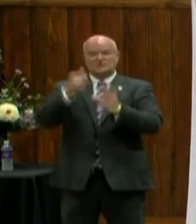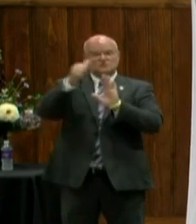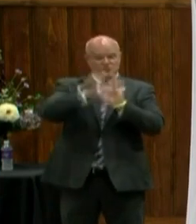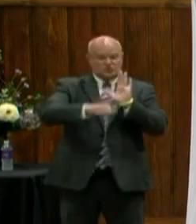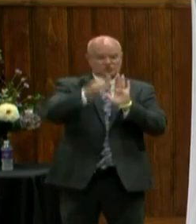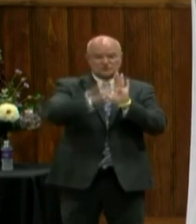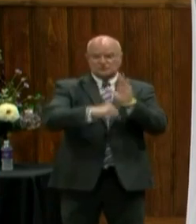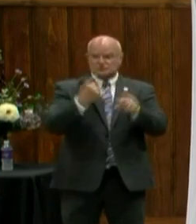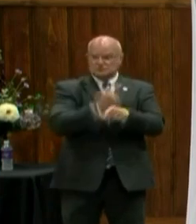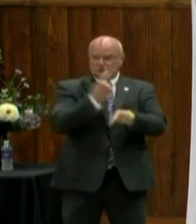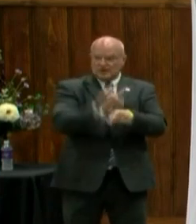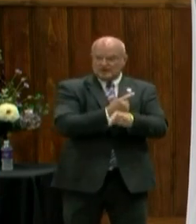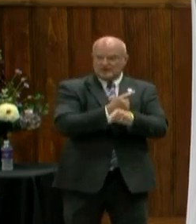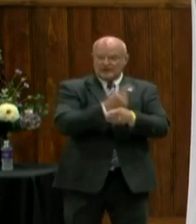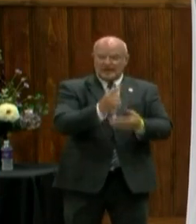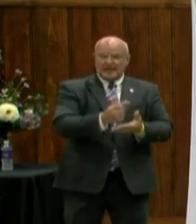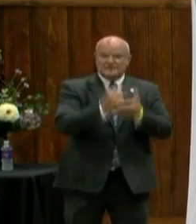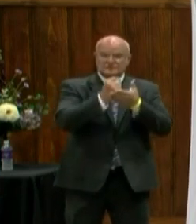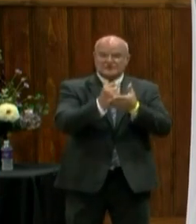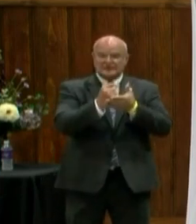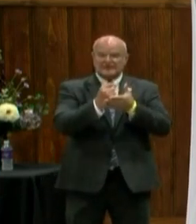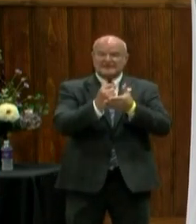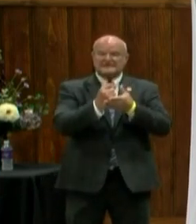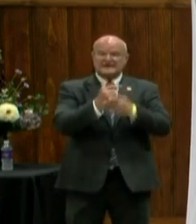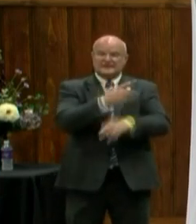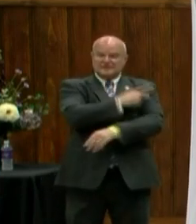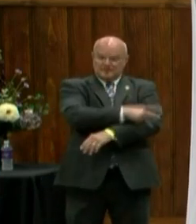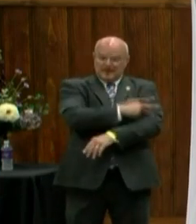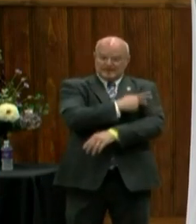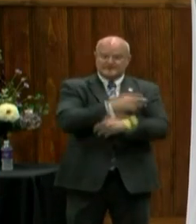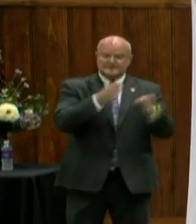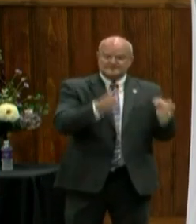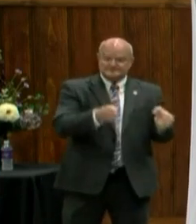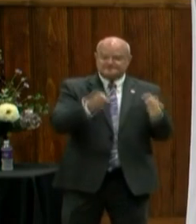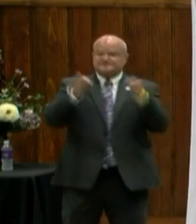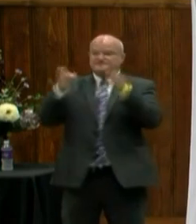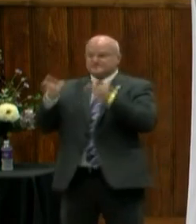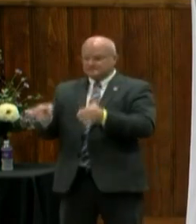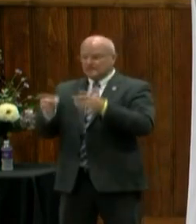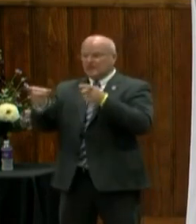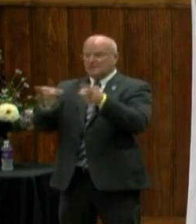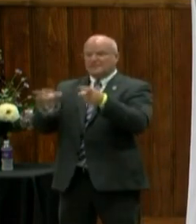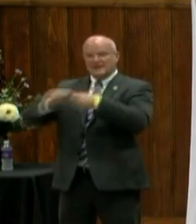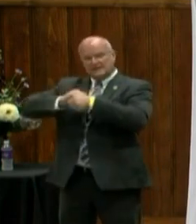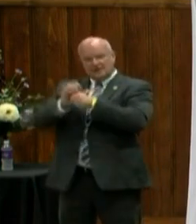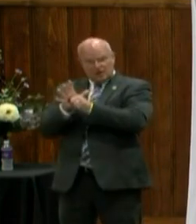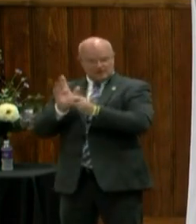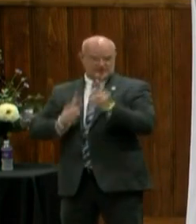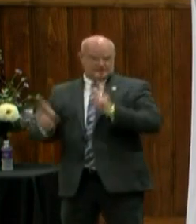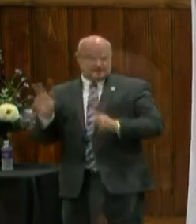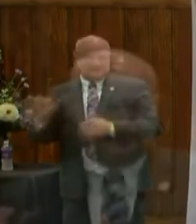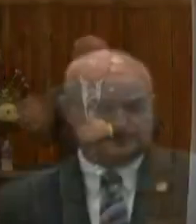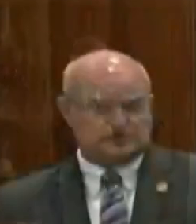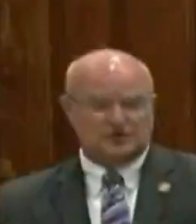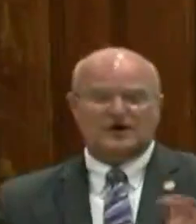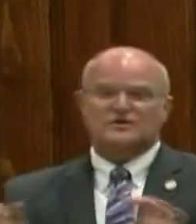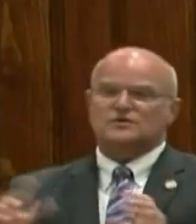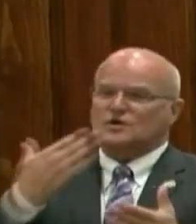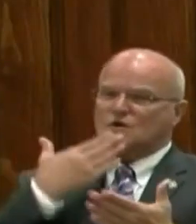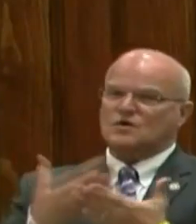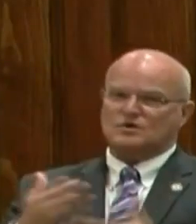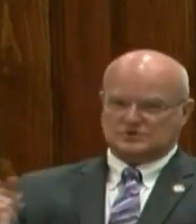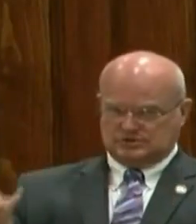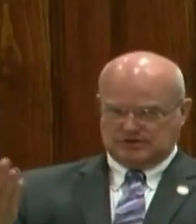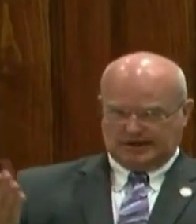surgery work and treating their critical care patients, but they're also managing the COVID population, and they're doing it very